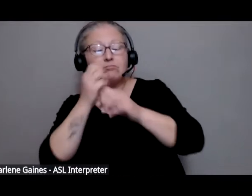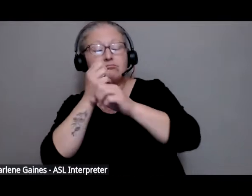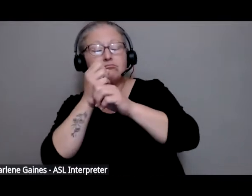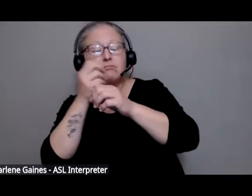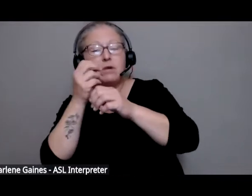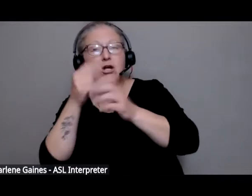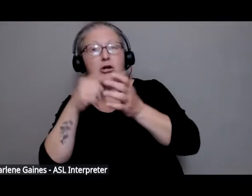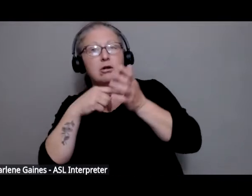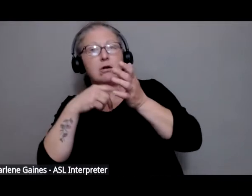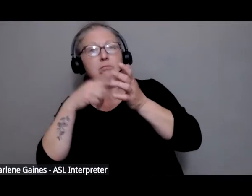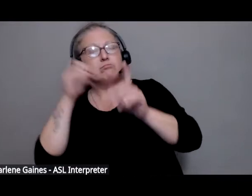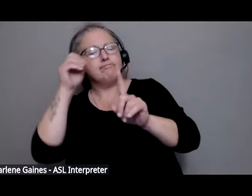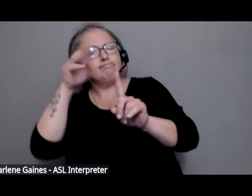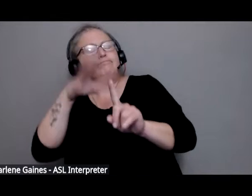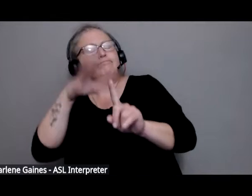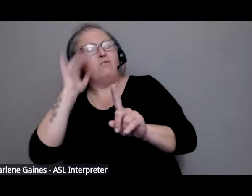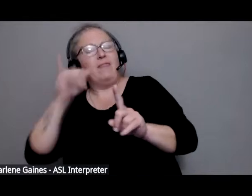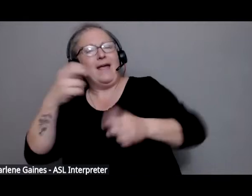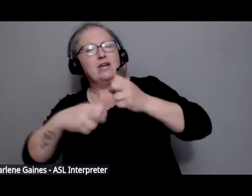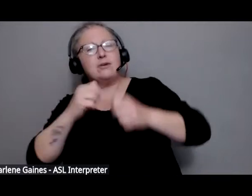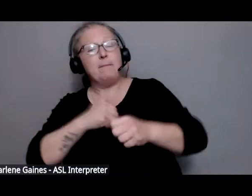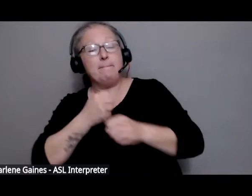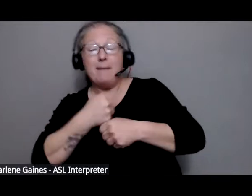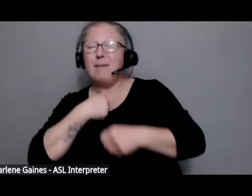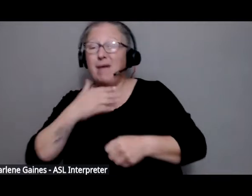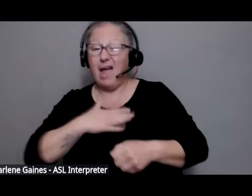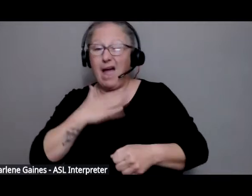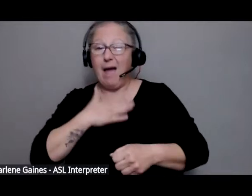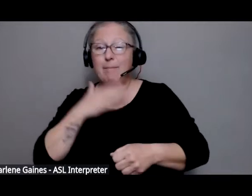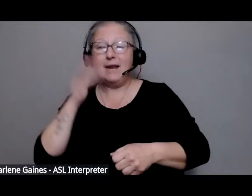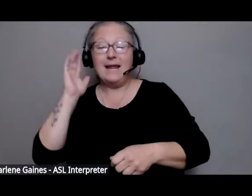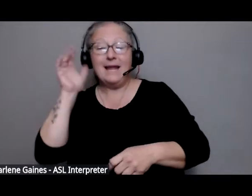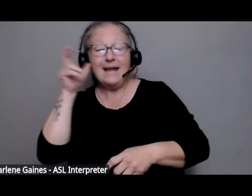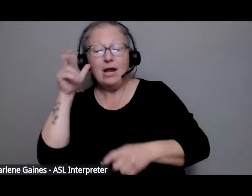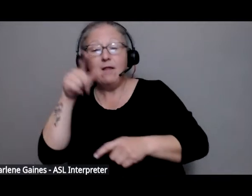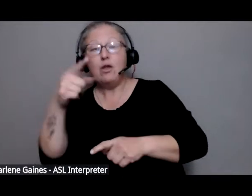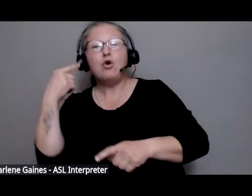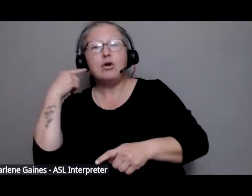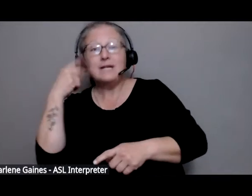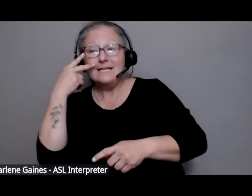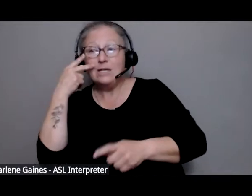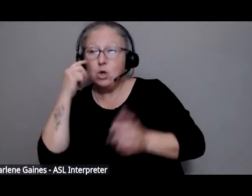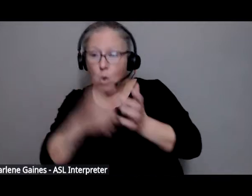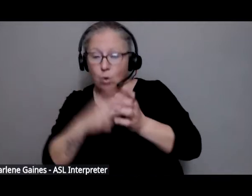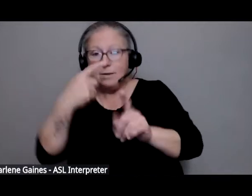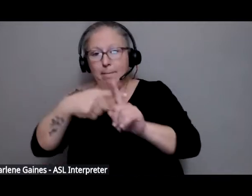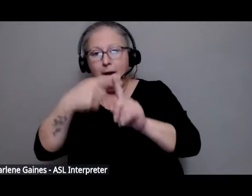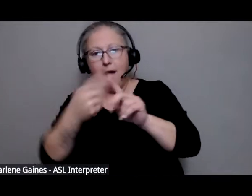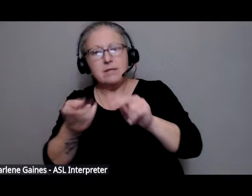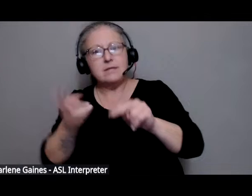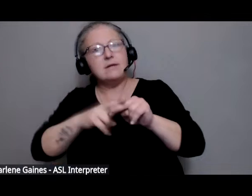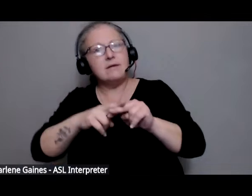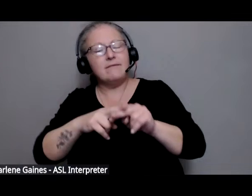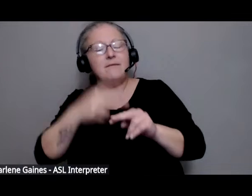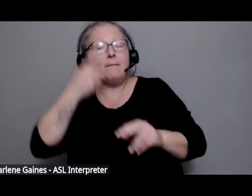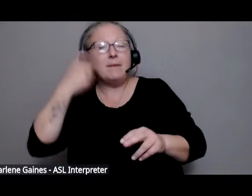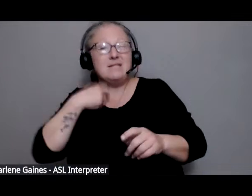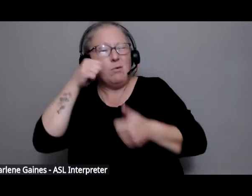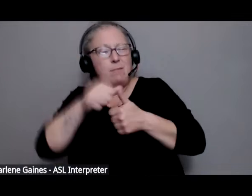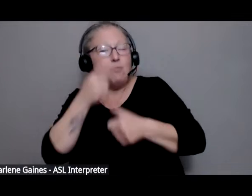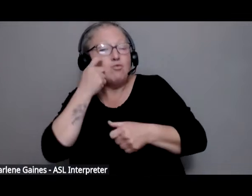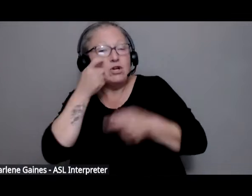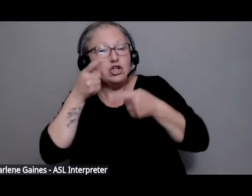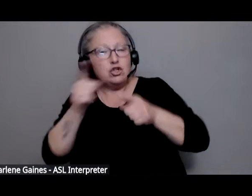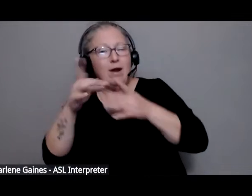and it really did make me happy to hear that you noticed a positive uptick because I remember recently during